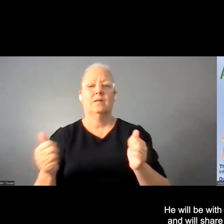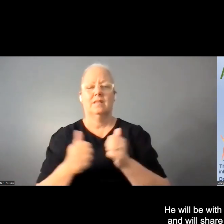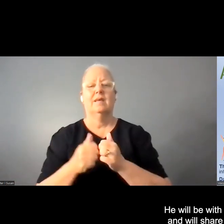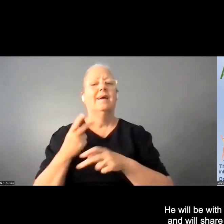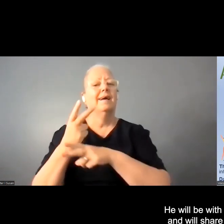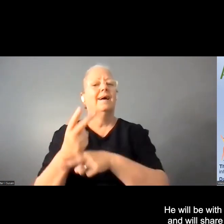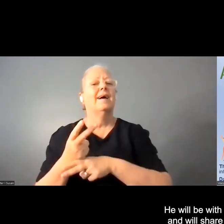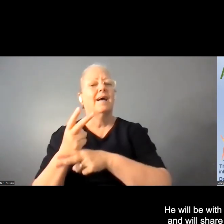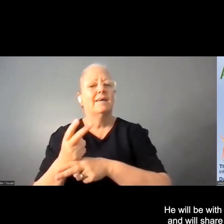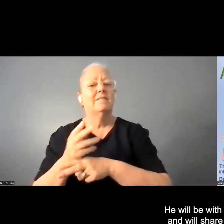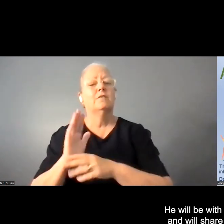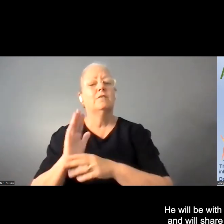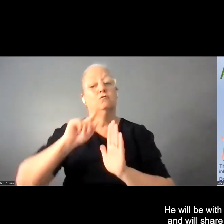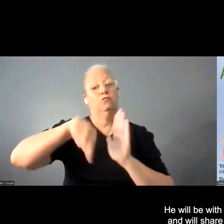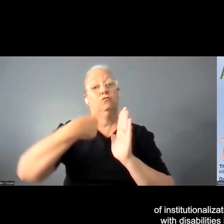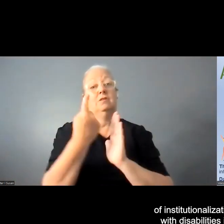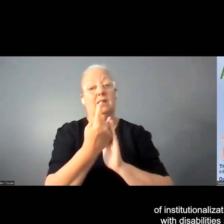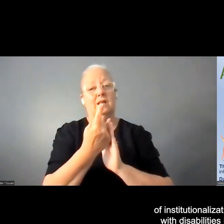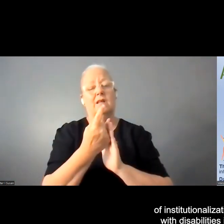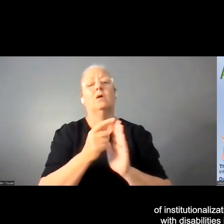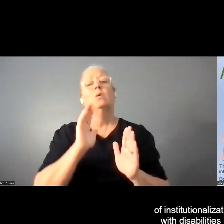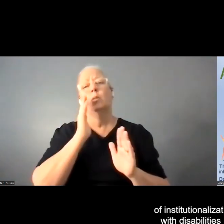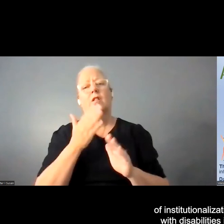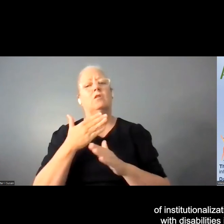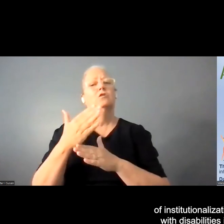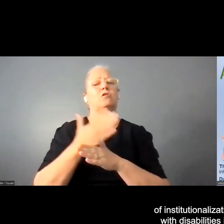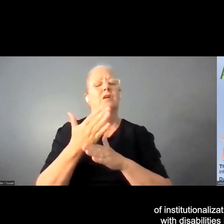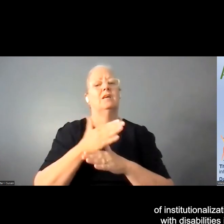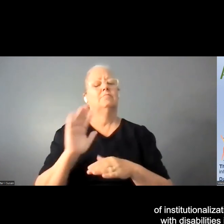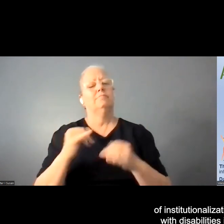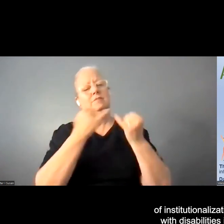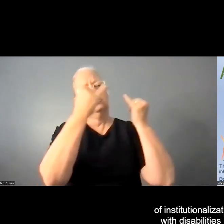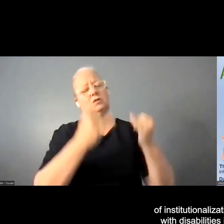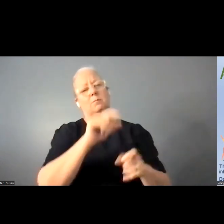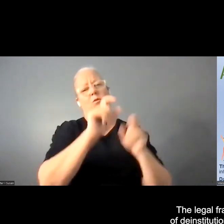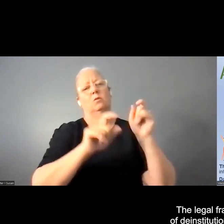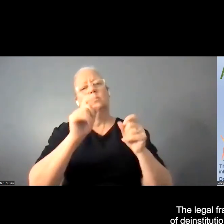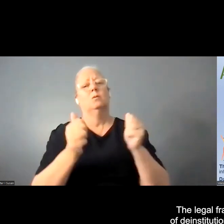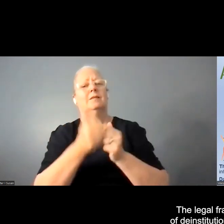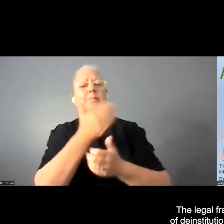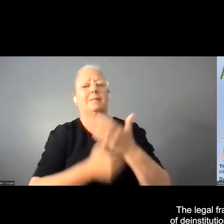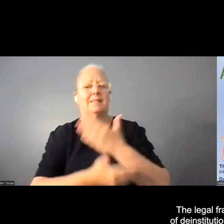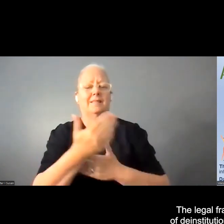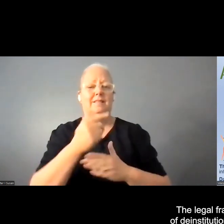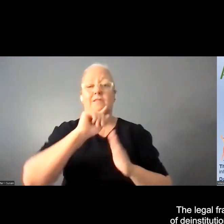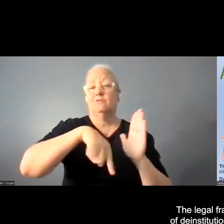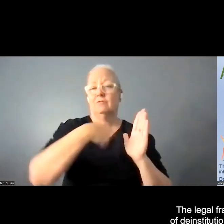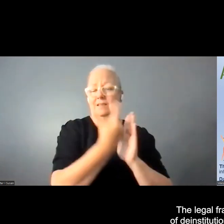Sri Lanka and will share situation of institutionalization of persons with disabilities in Sri Lanka, the legal framework